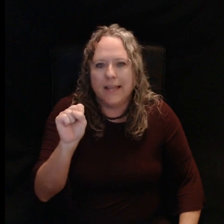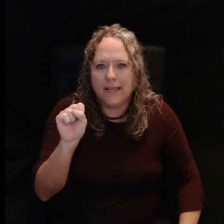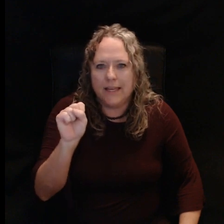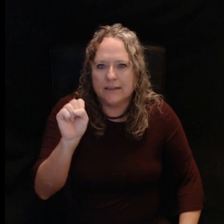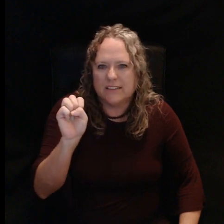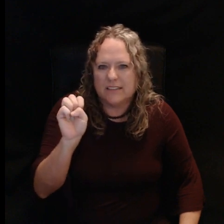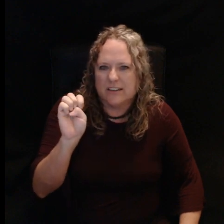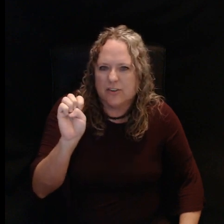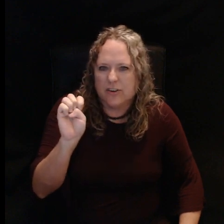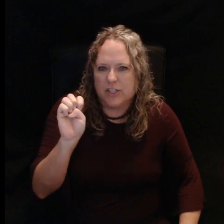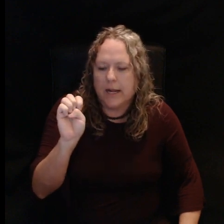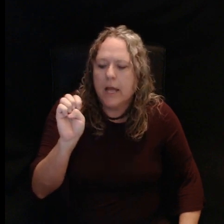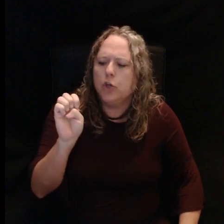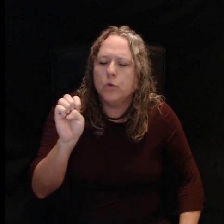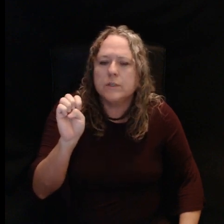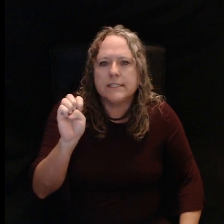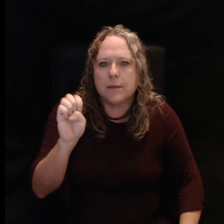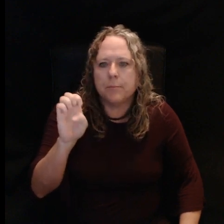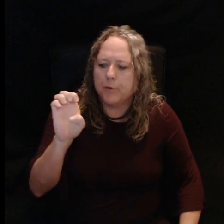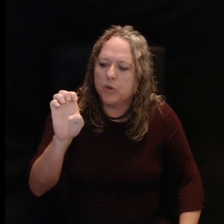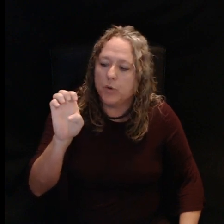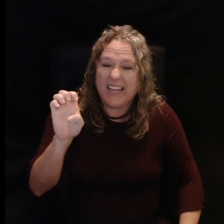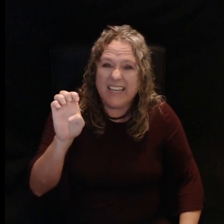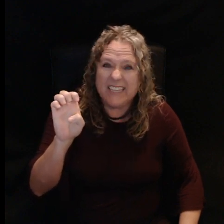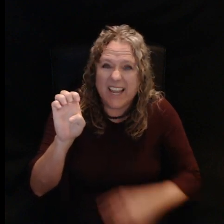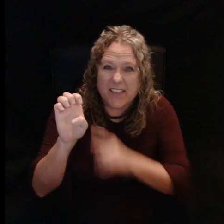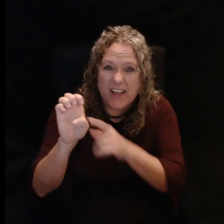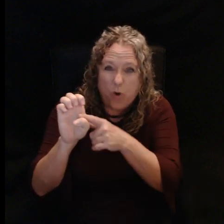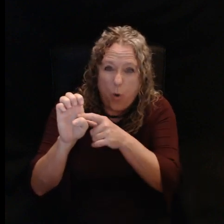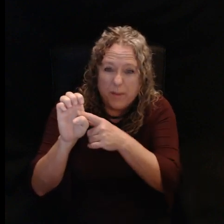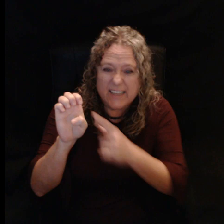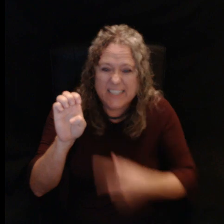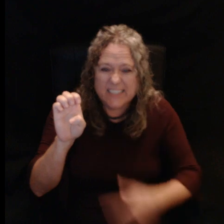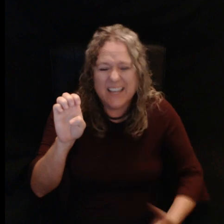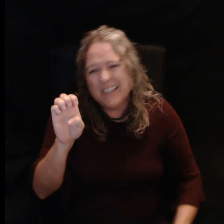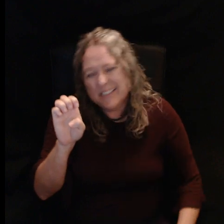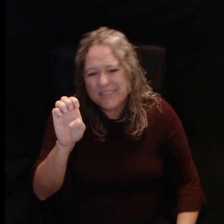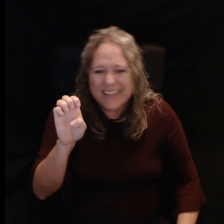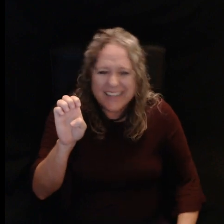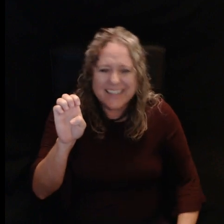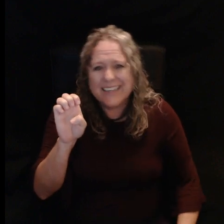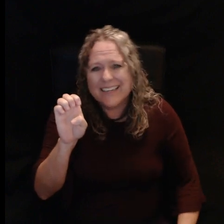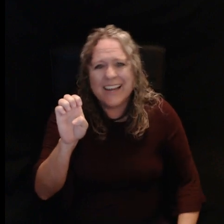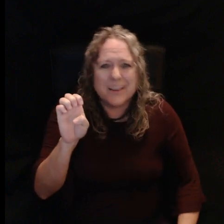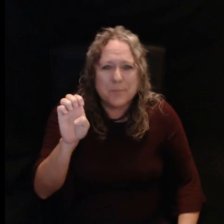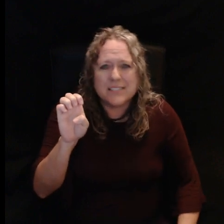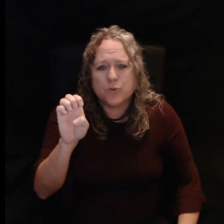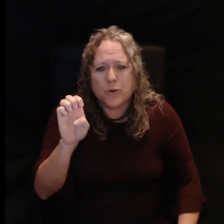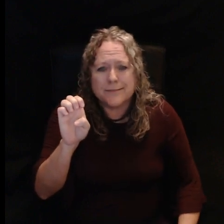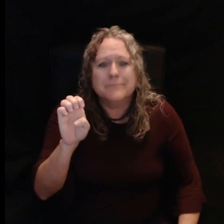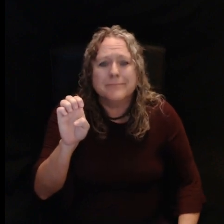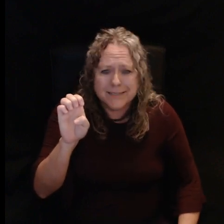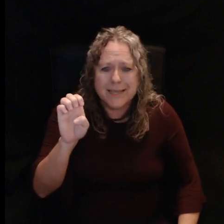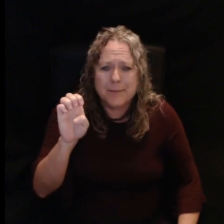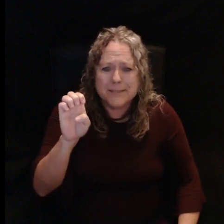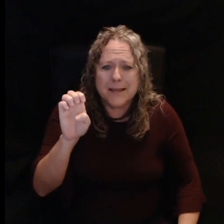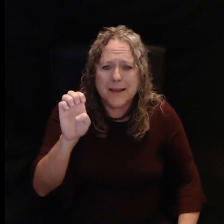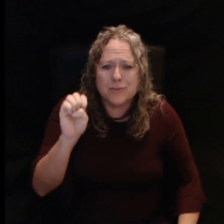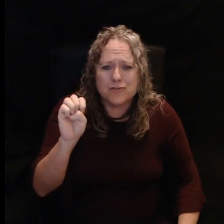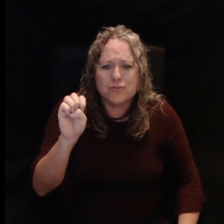E, crunch it. You will see some people doing E's like that are open like this, and not the best choice. Keep it, try to